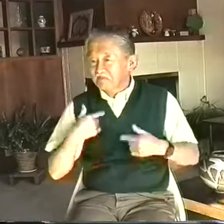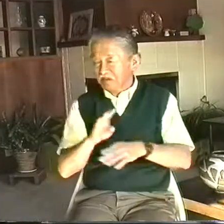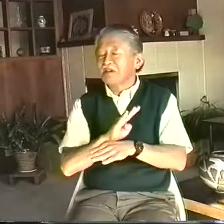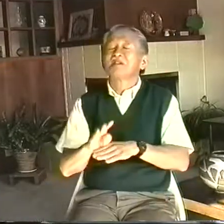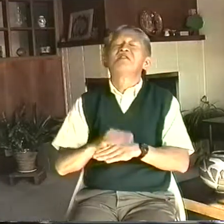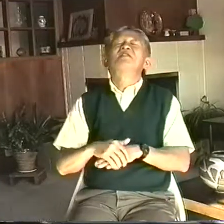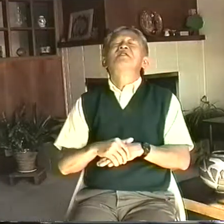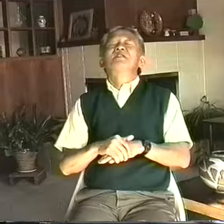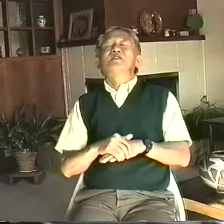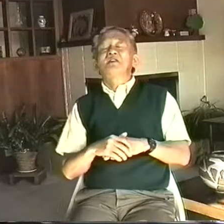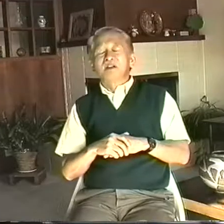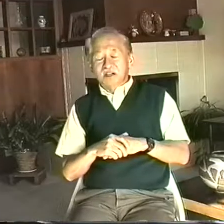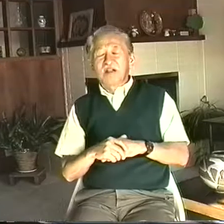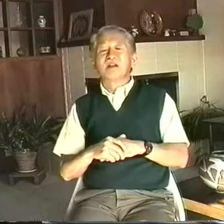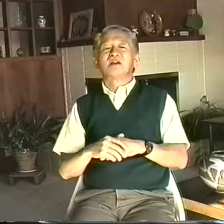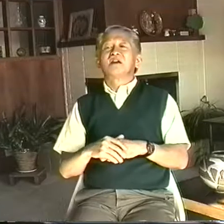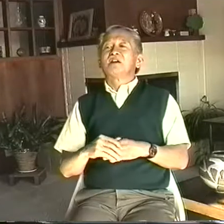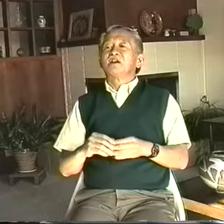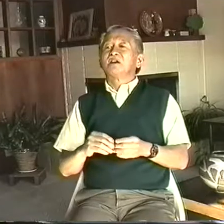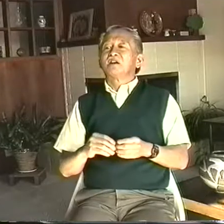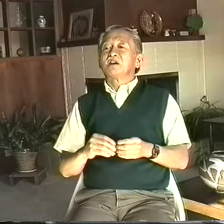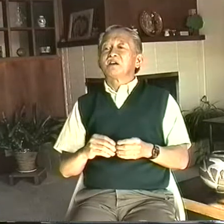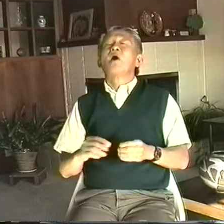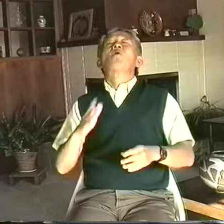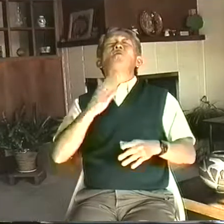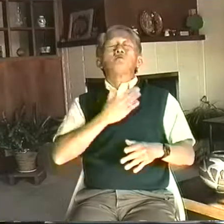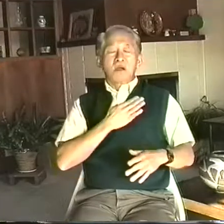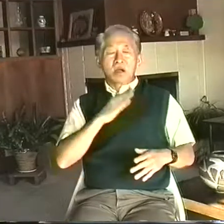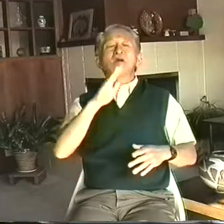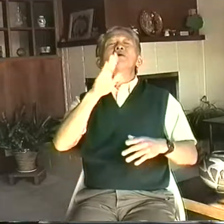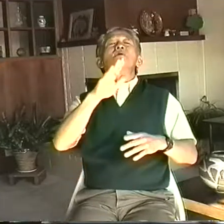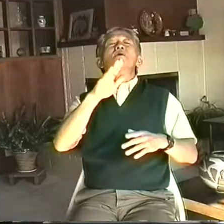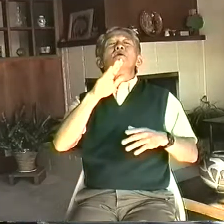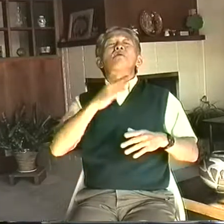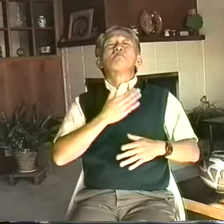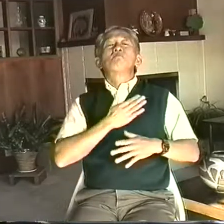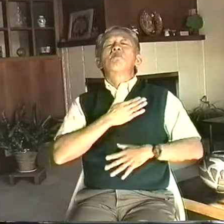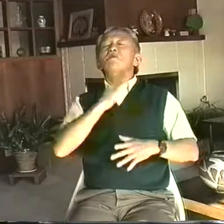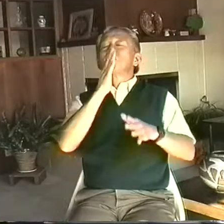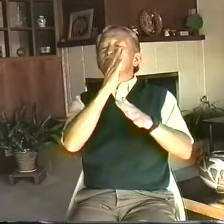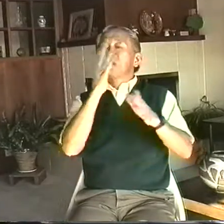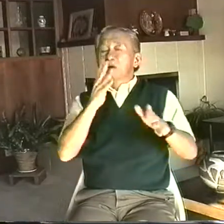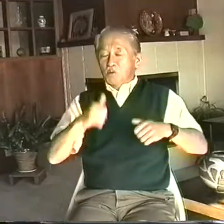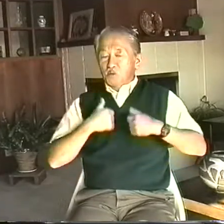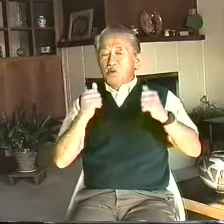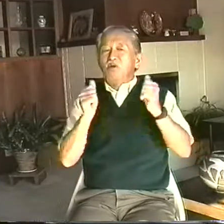often if my father got any correspondence in Japanese, written Japanese, my mother would translate for him.